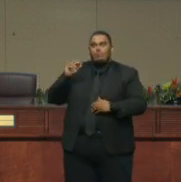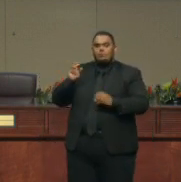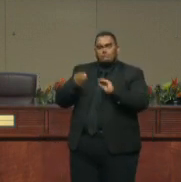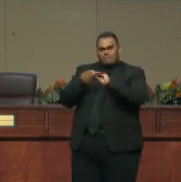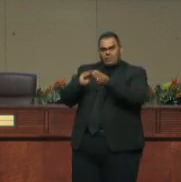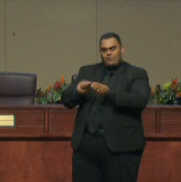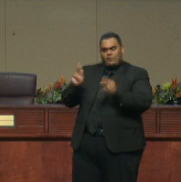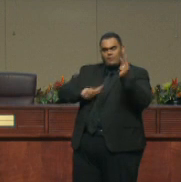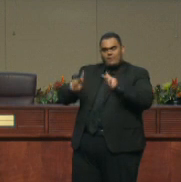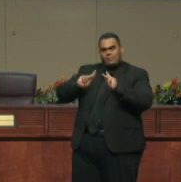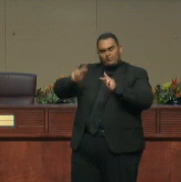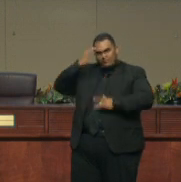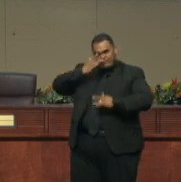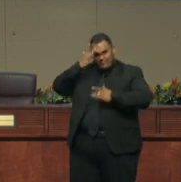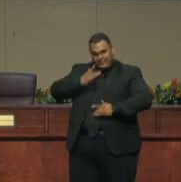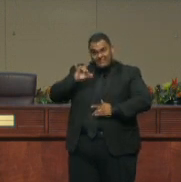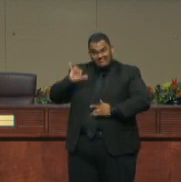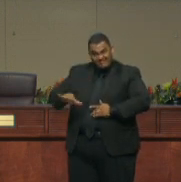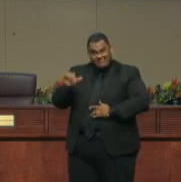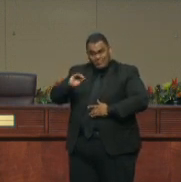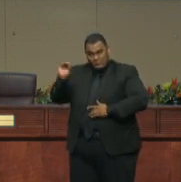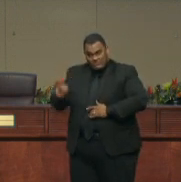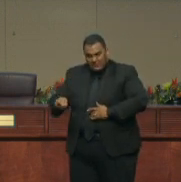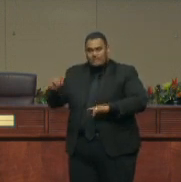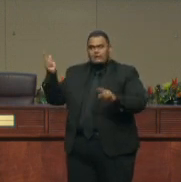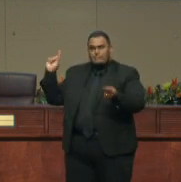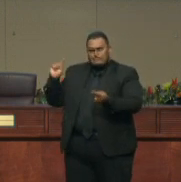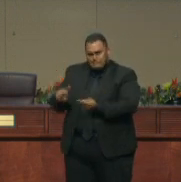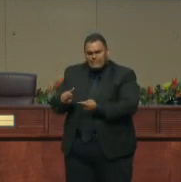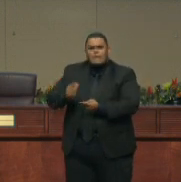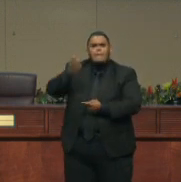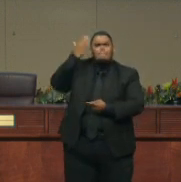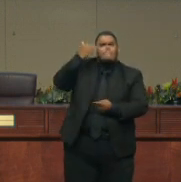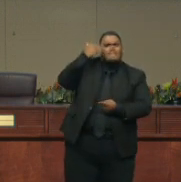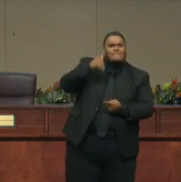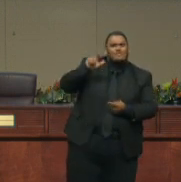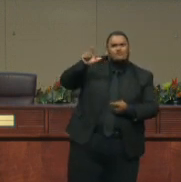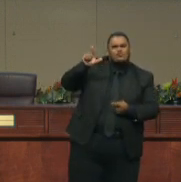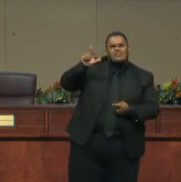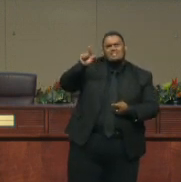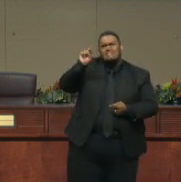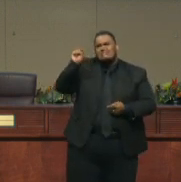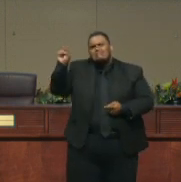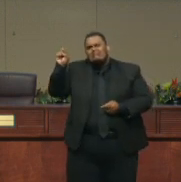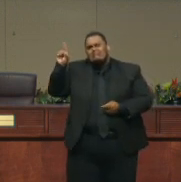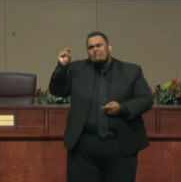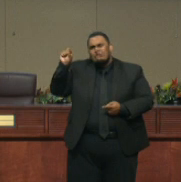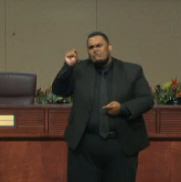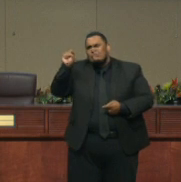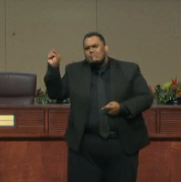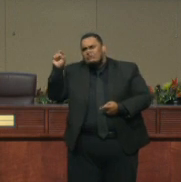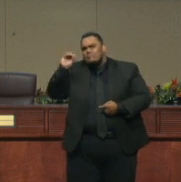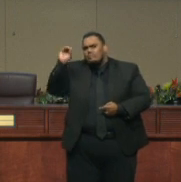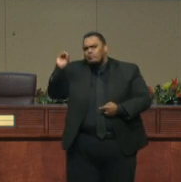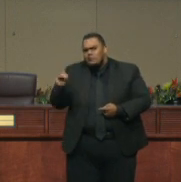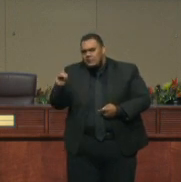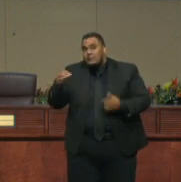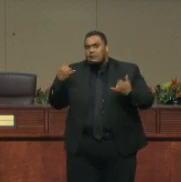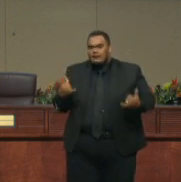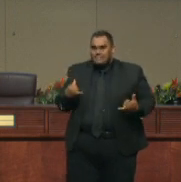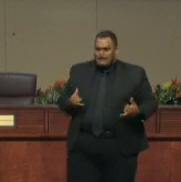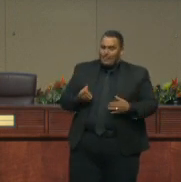the highest point was about 20-something%, more than 14 days ago, and right now it is at